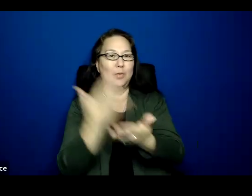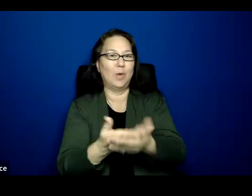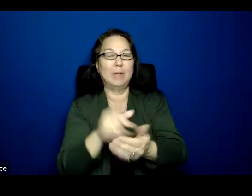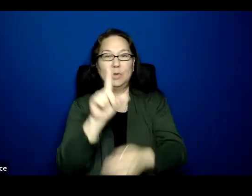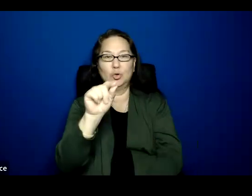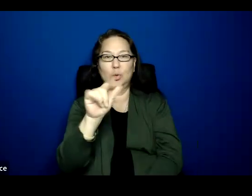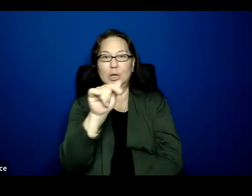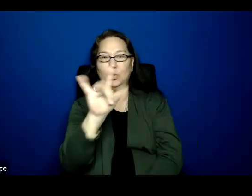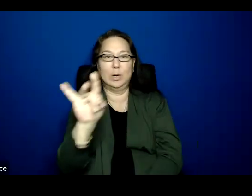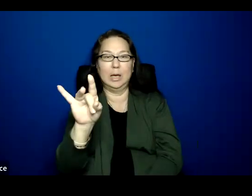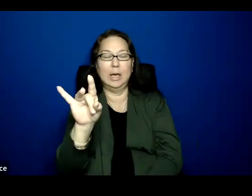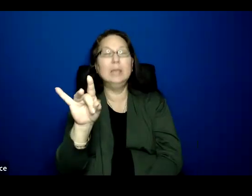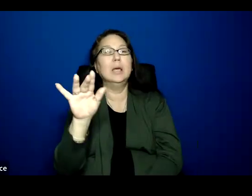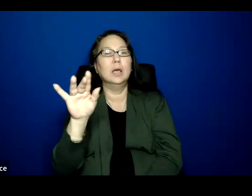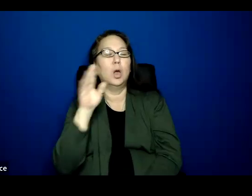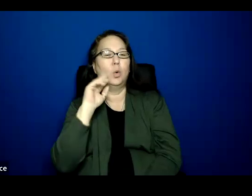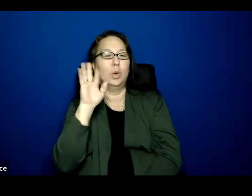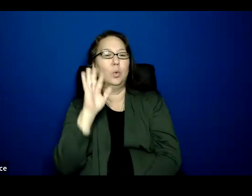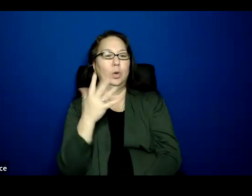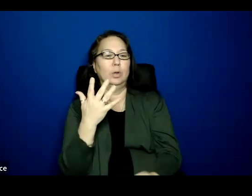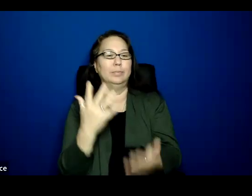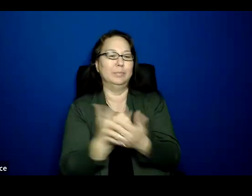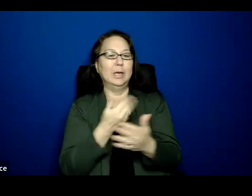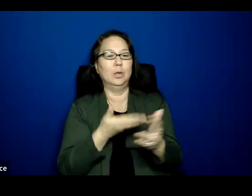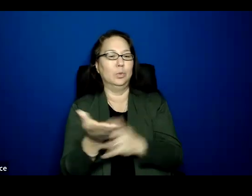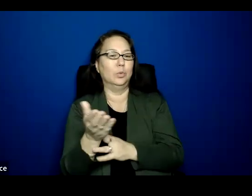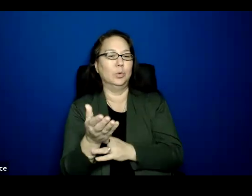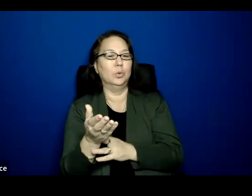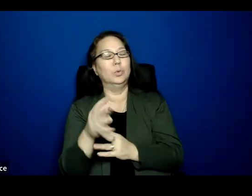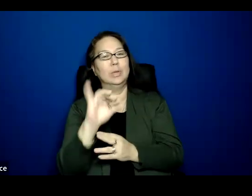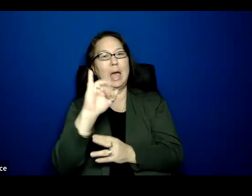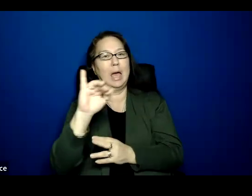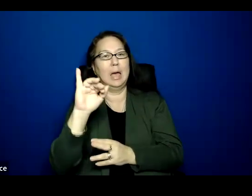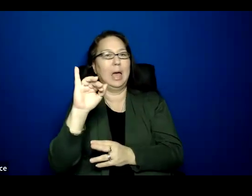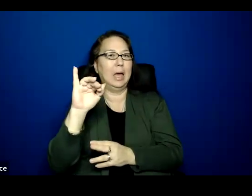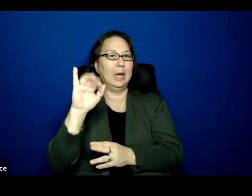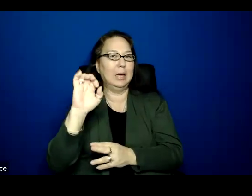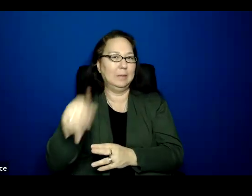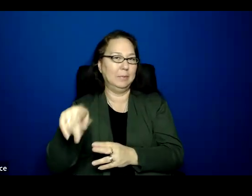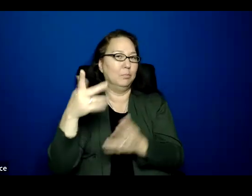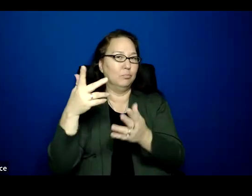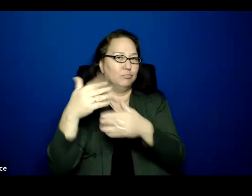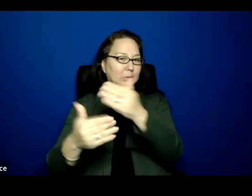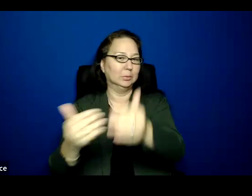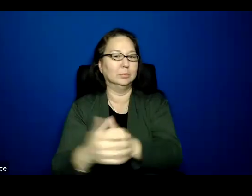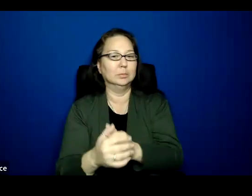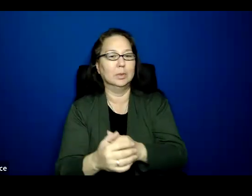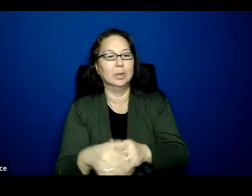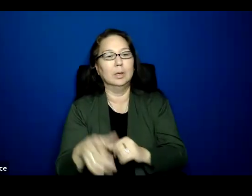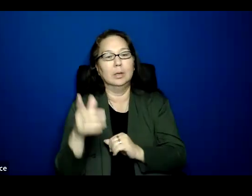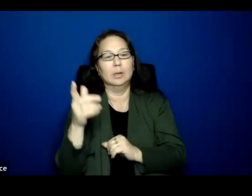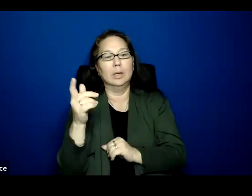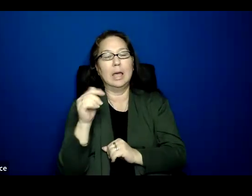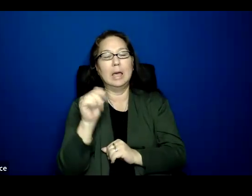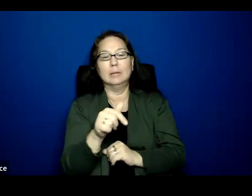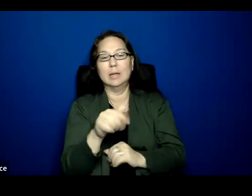capacity through the IPT process. We're also looking at, in my presentation, I said that inclusion is not necessarily a